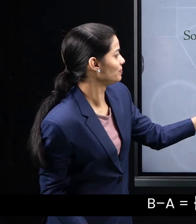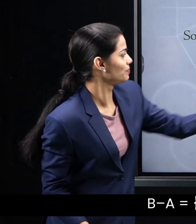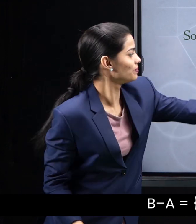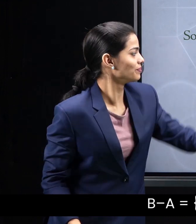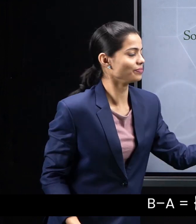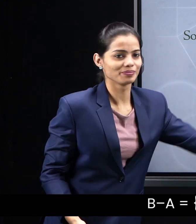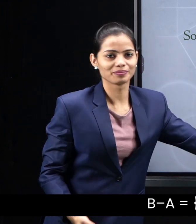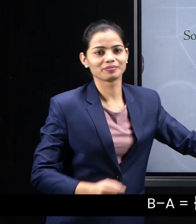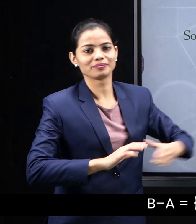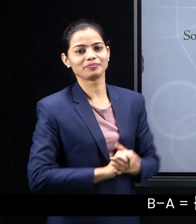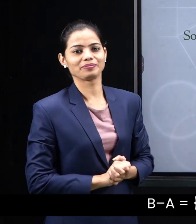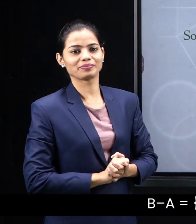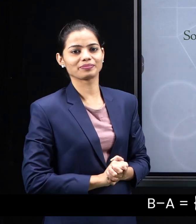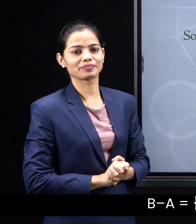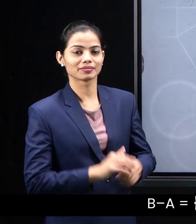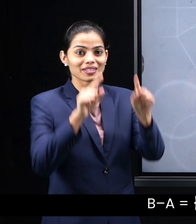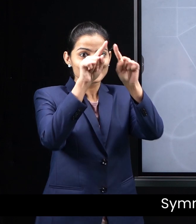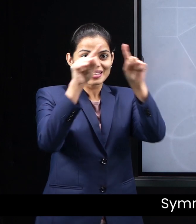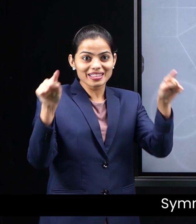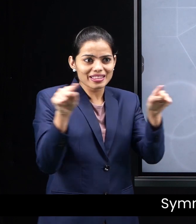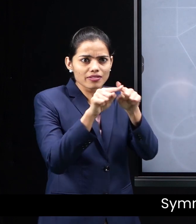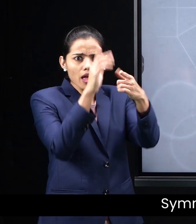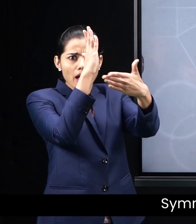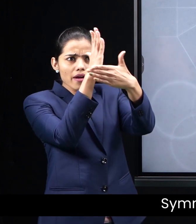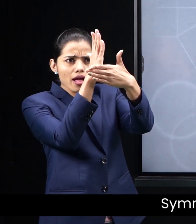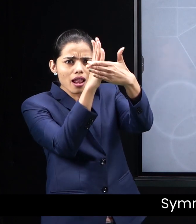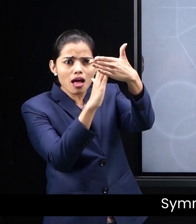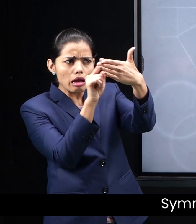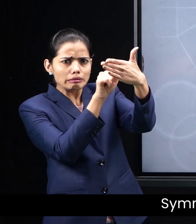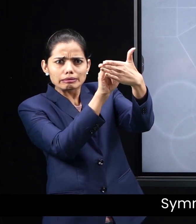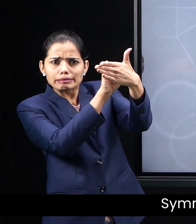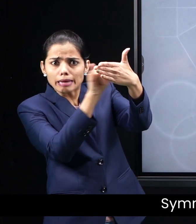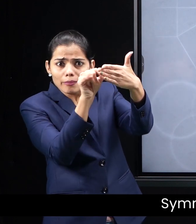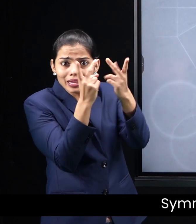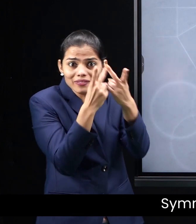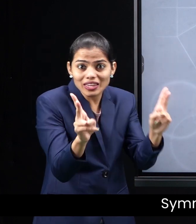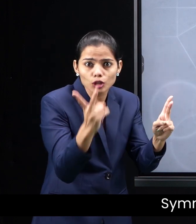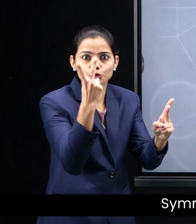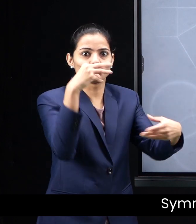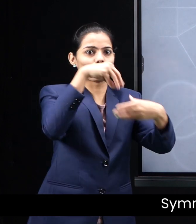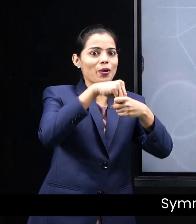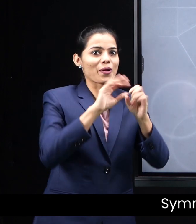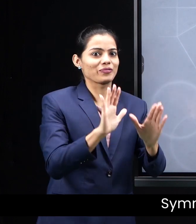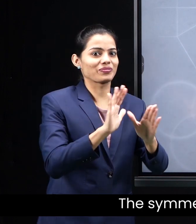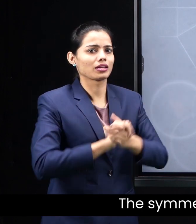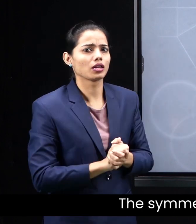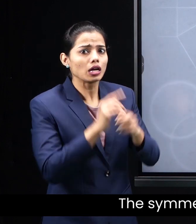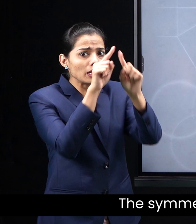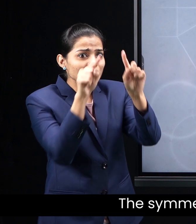equal to 0, 2. Symmetric difference of two sets. The symmetric